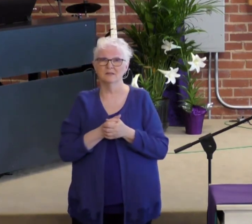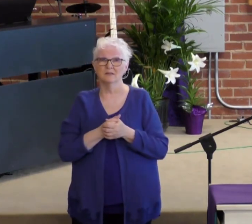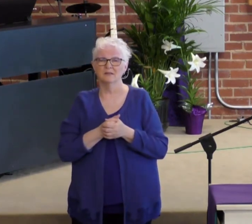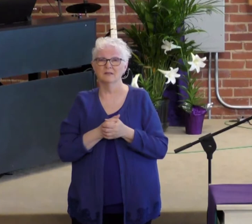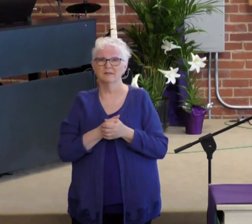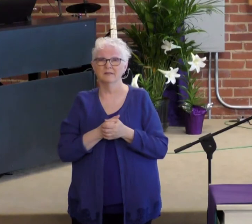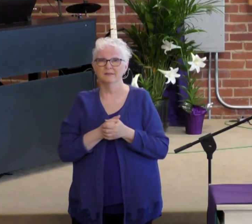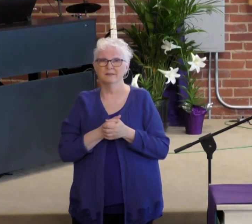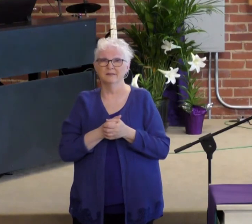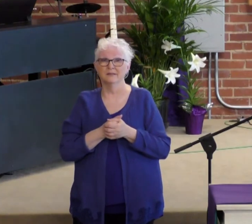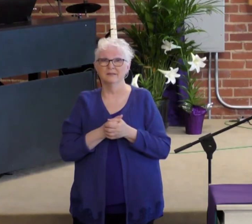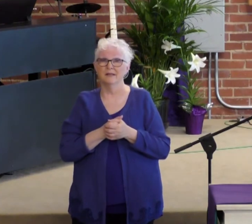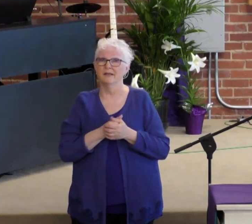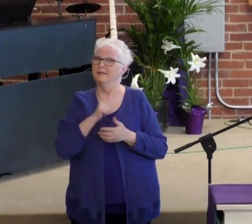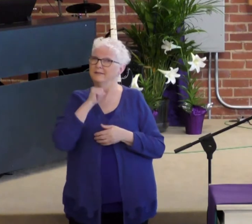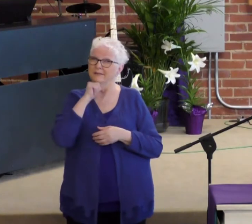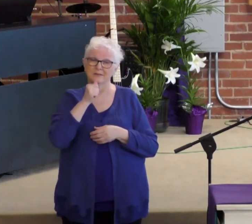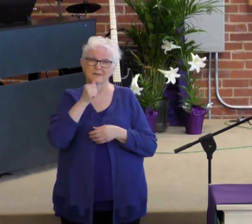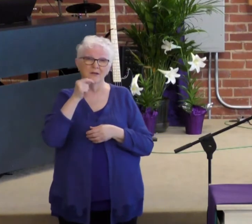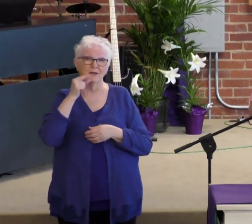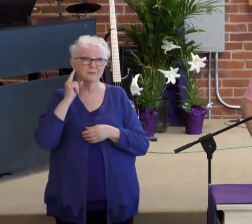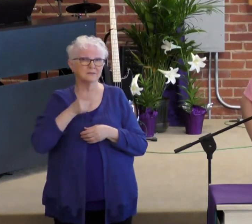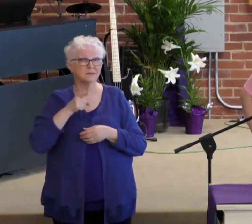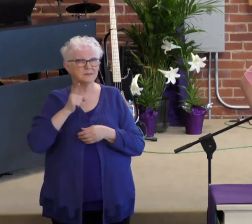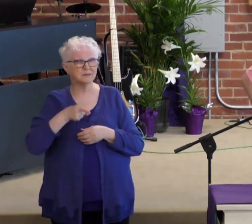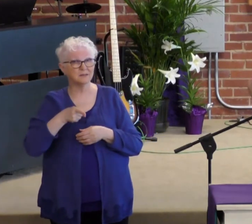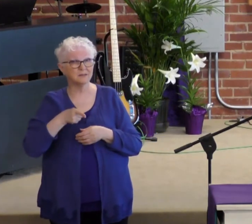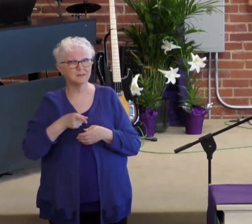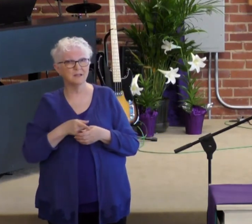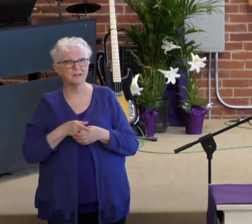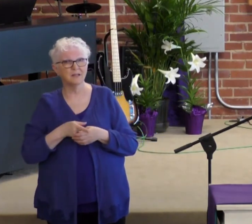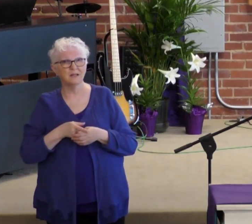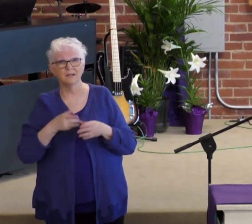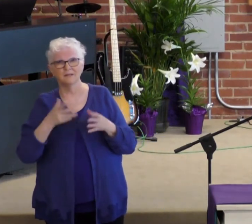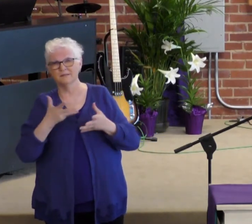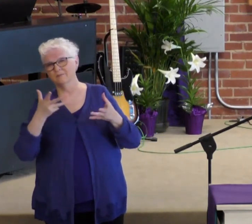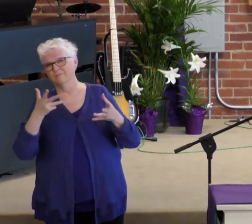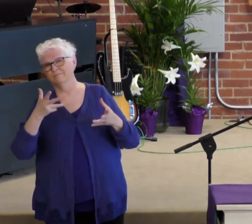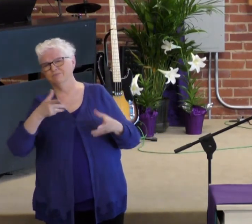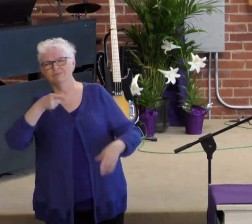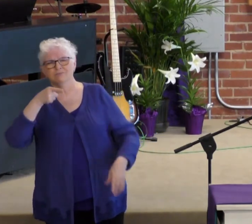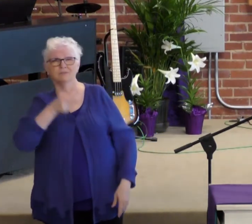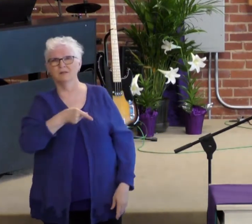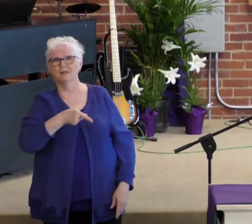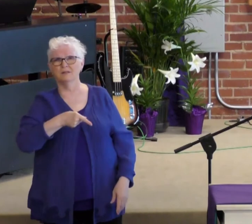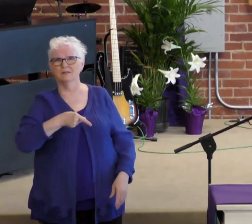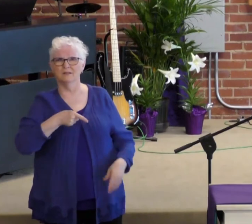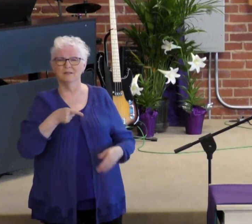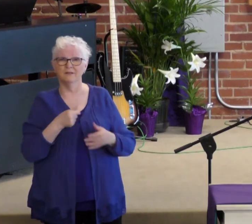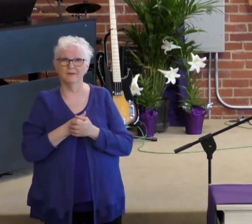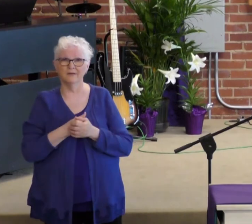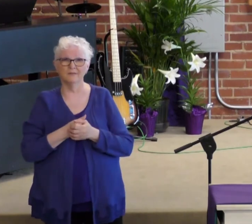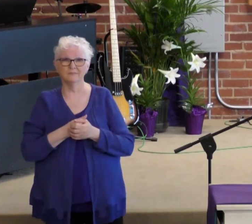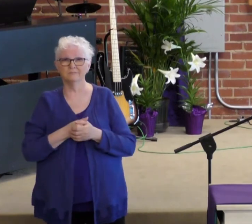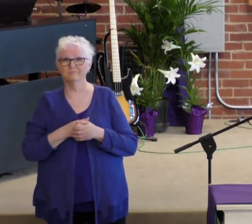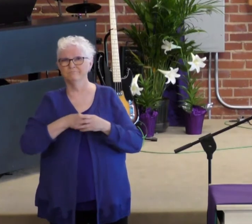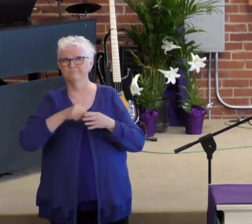did not chastise them and say, "Boy, what a bunch of sorry disciples you are."